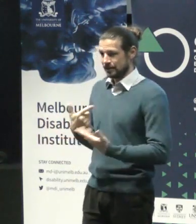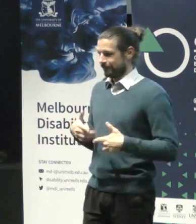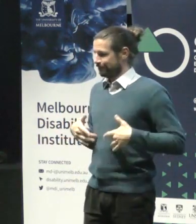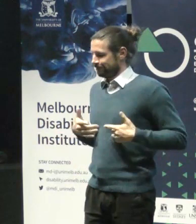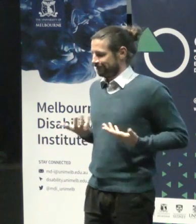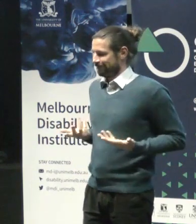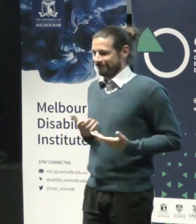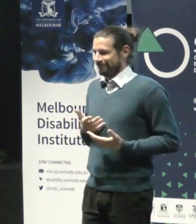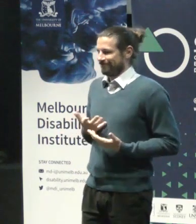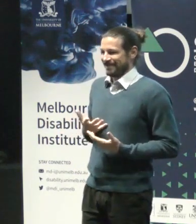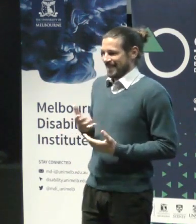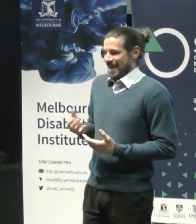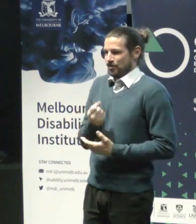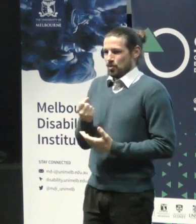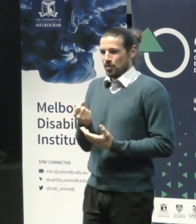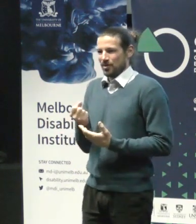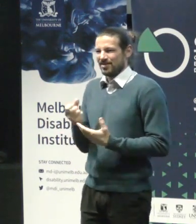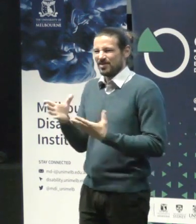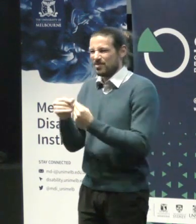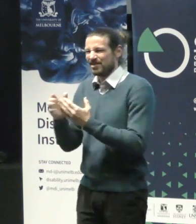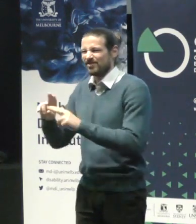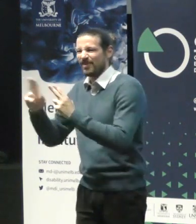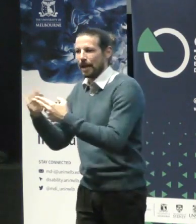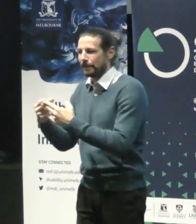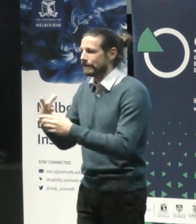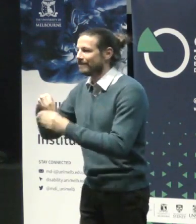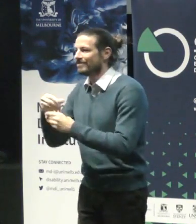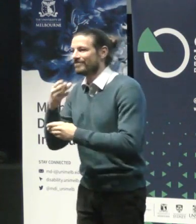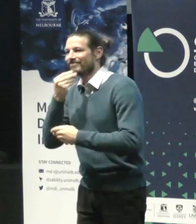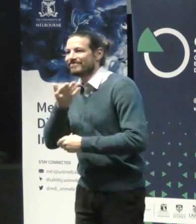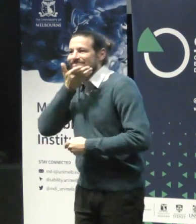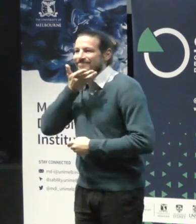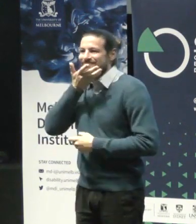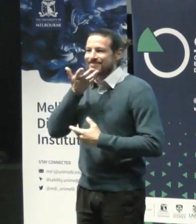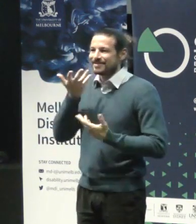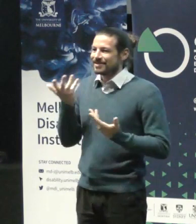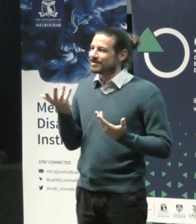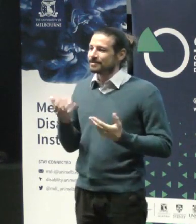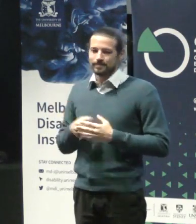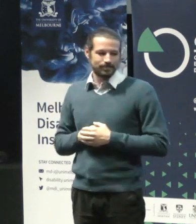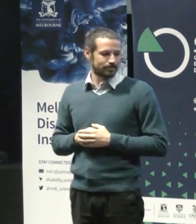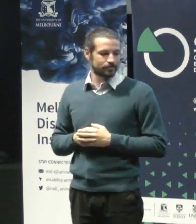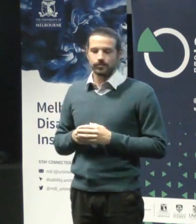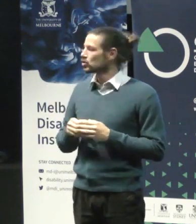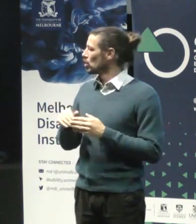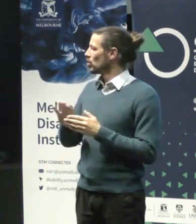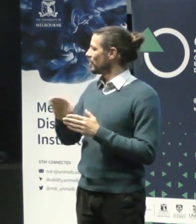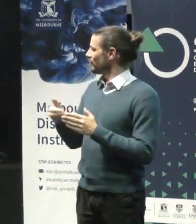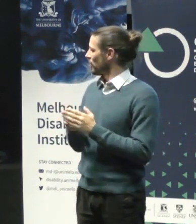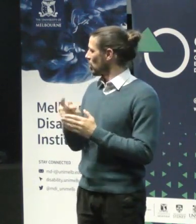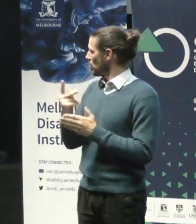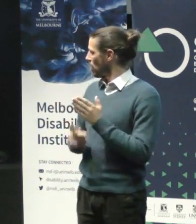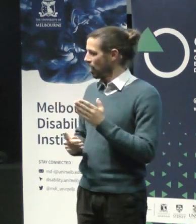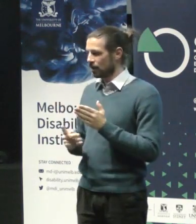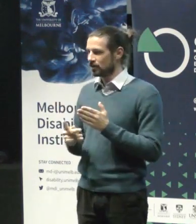to, because he had an emotional bond. So the informality has risks. So the final part, you'll be glad to know, George, I